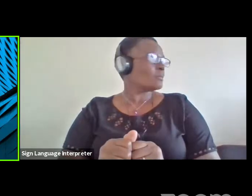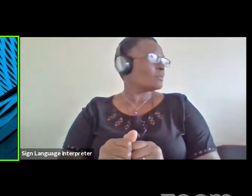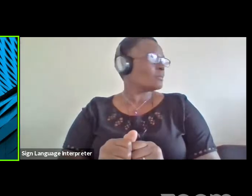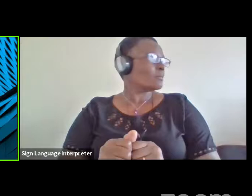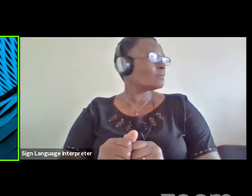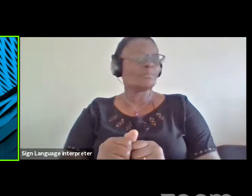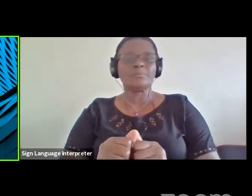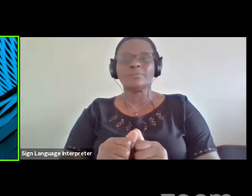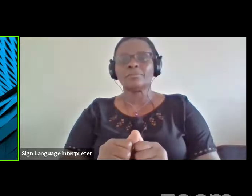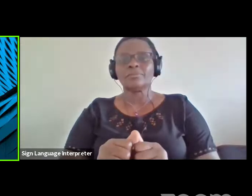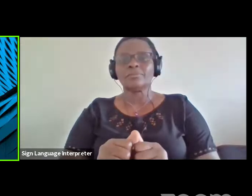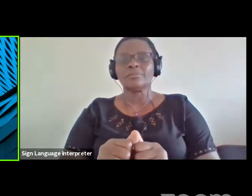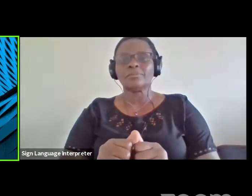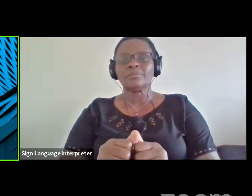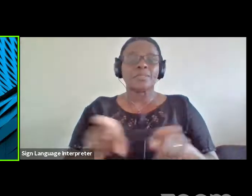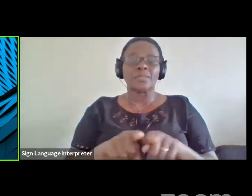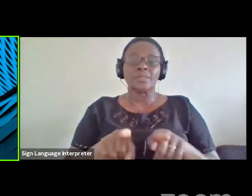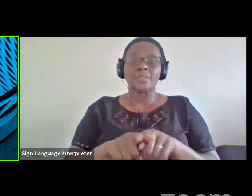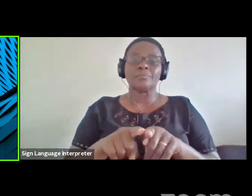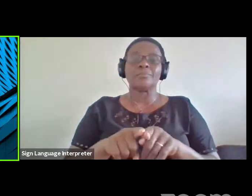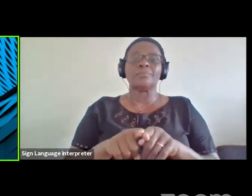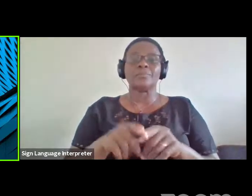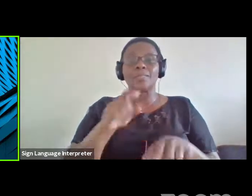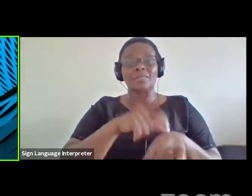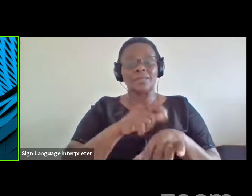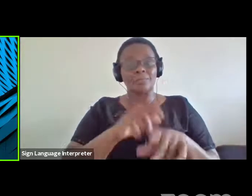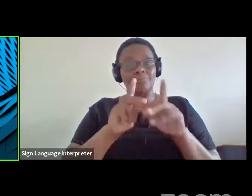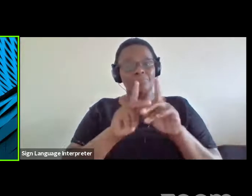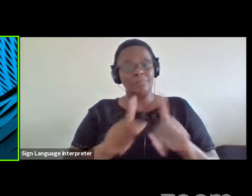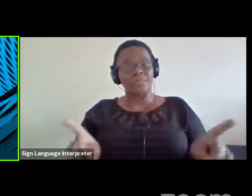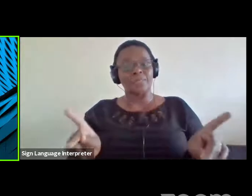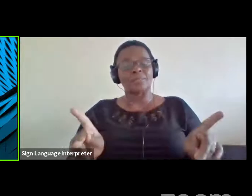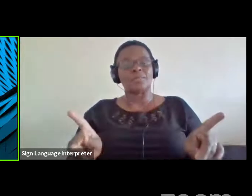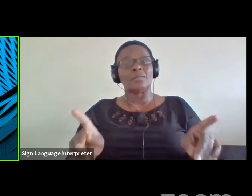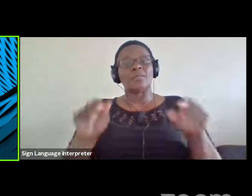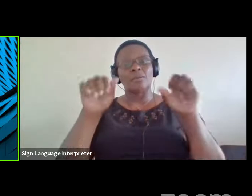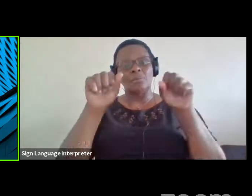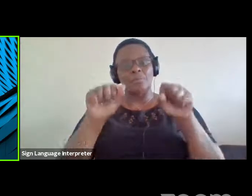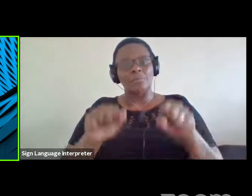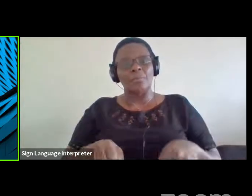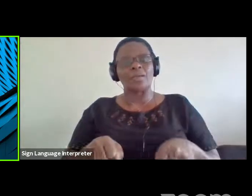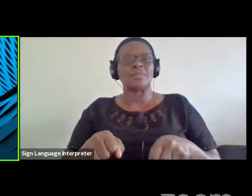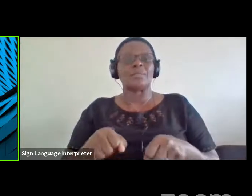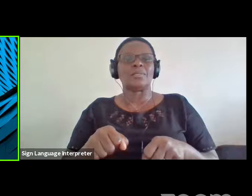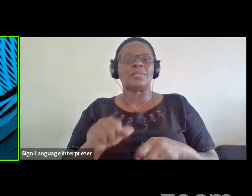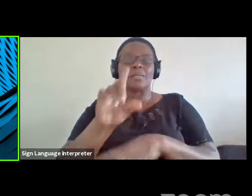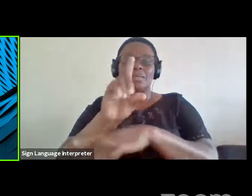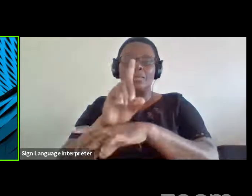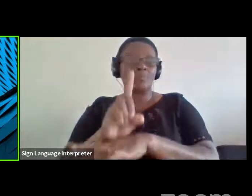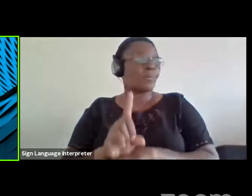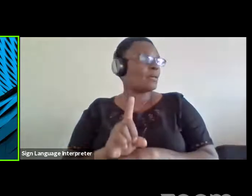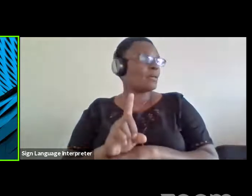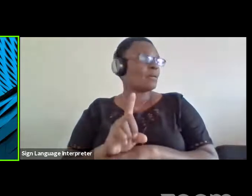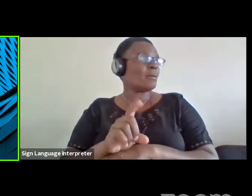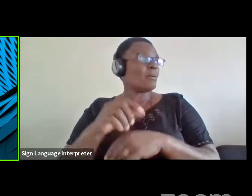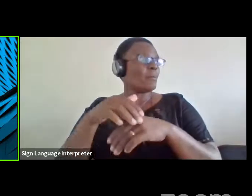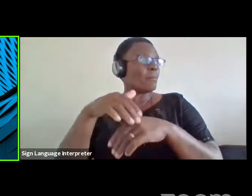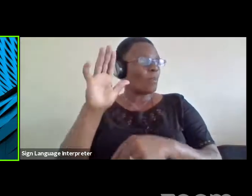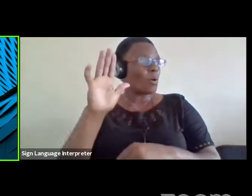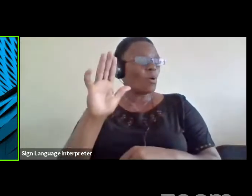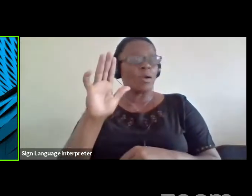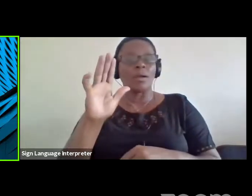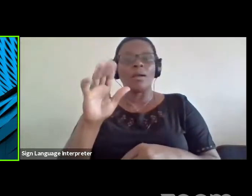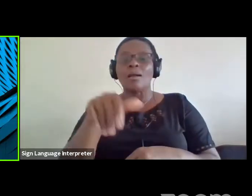also during peaceful times, because we rely on it so much. The second principle is to fundamentally protect